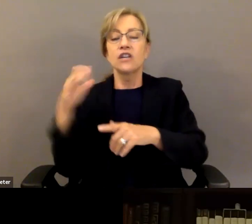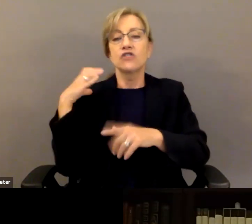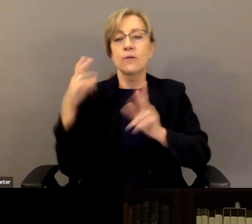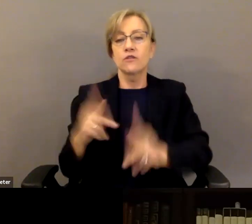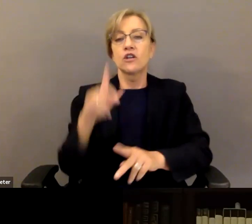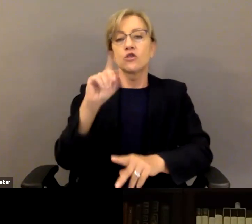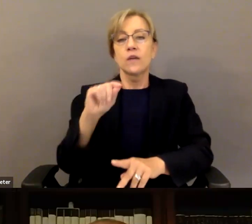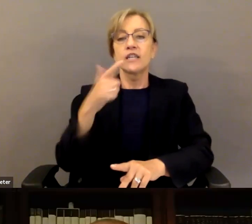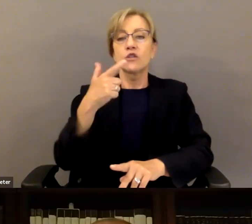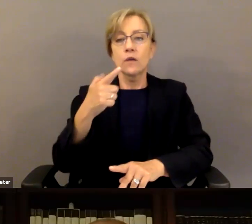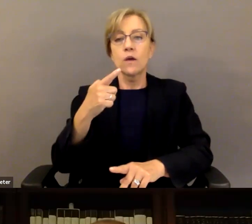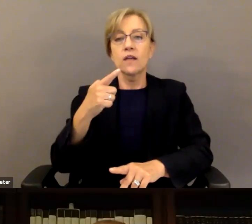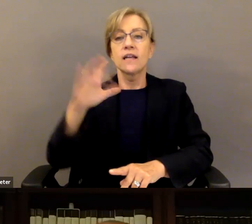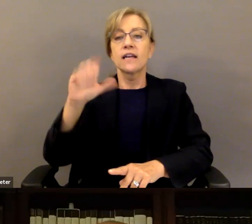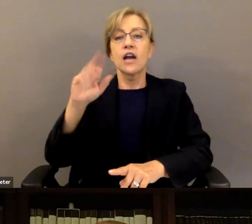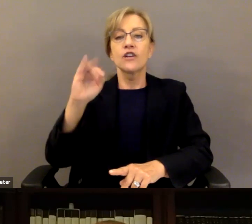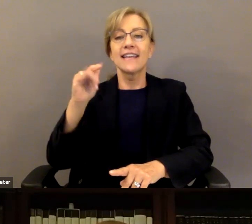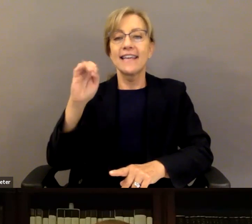Selection Committee.